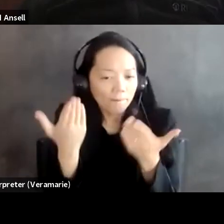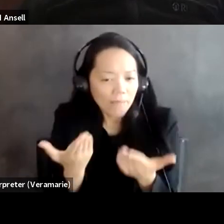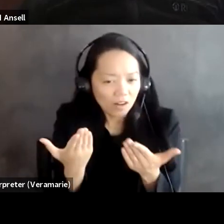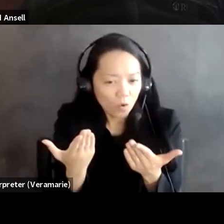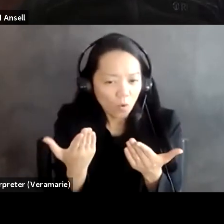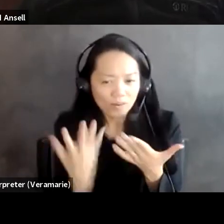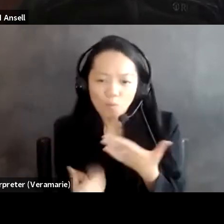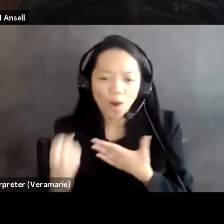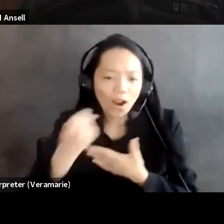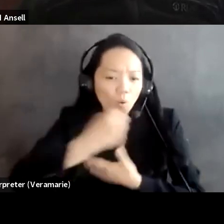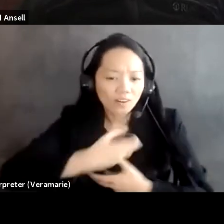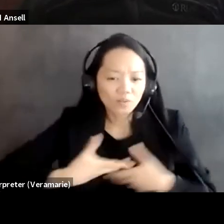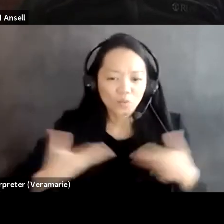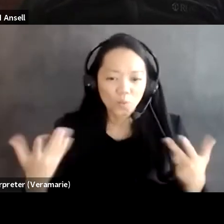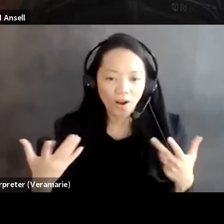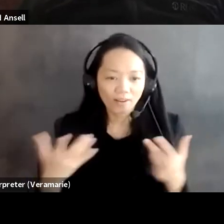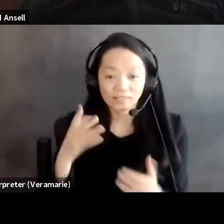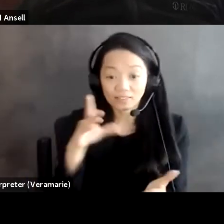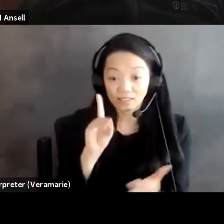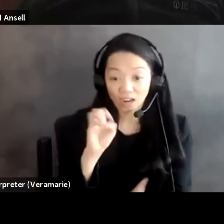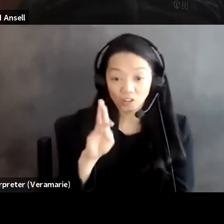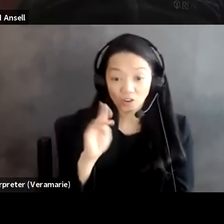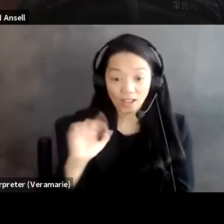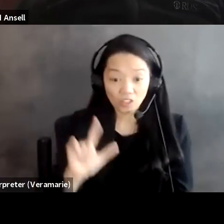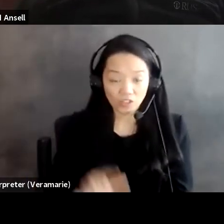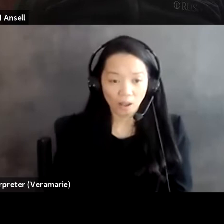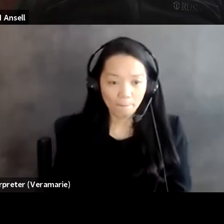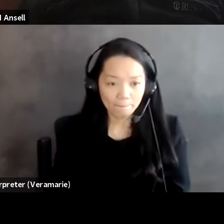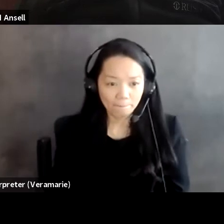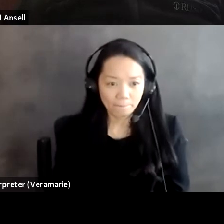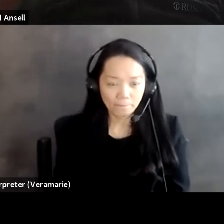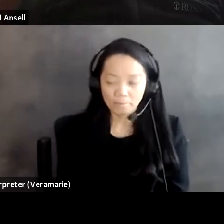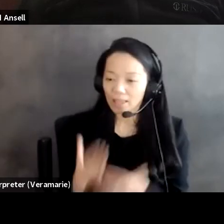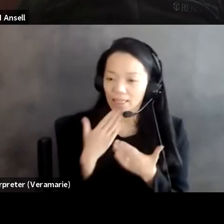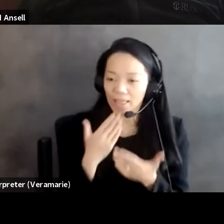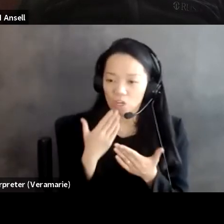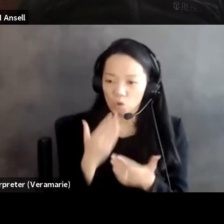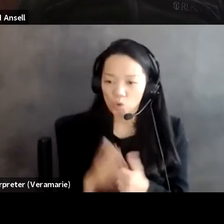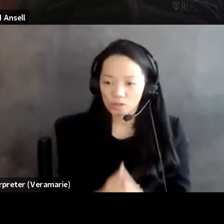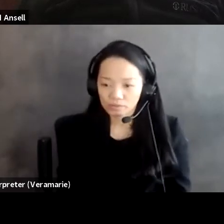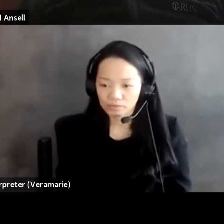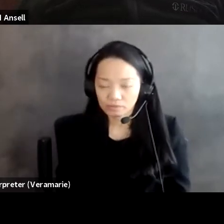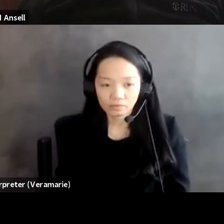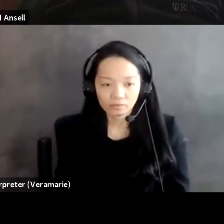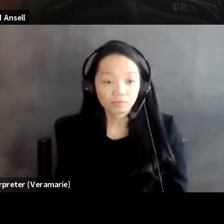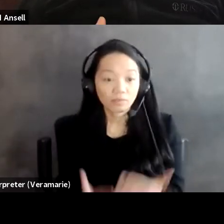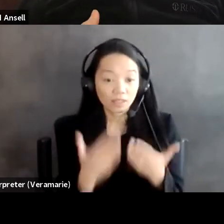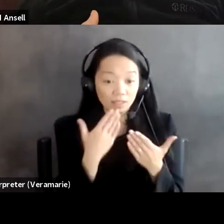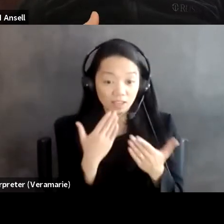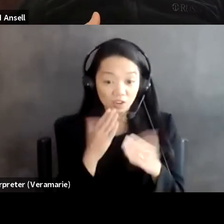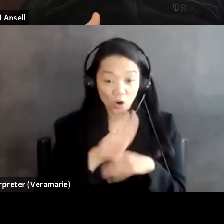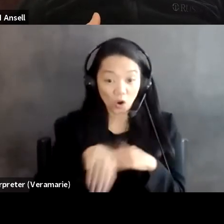priorities? Dr. Ansel? Yes, thank you. and thank you, all the